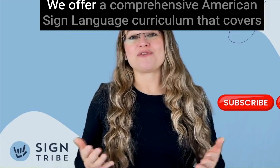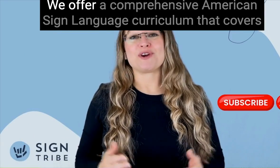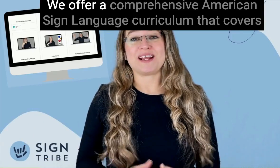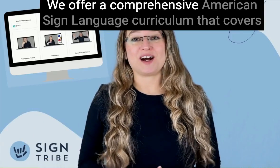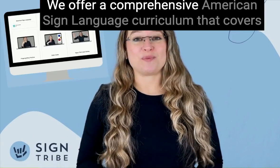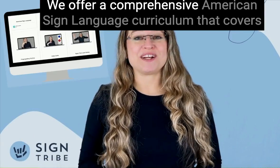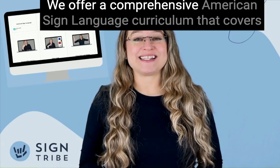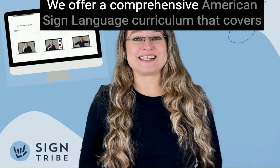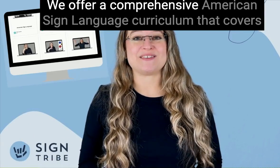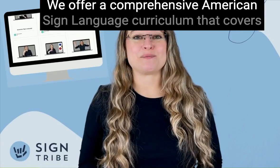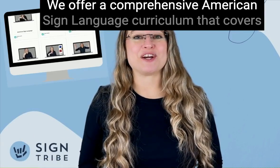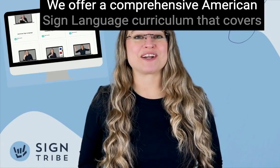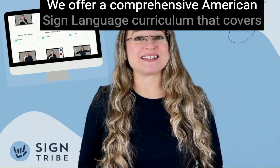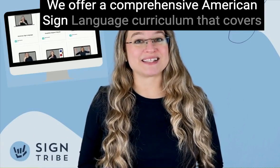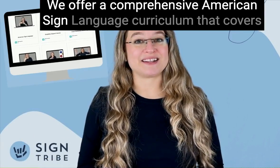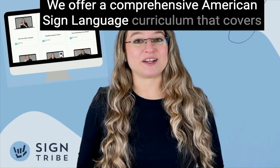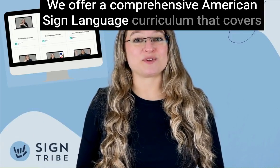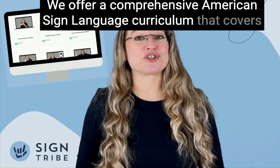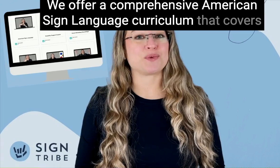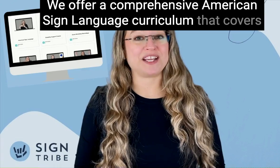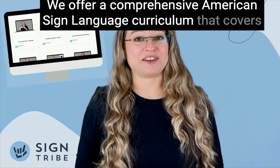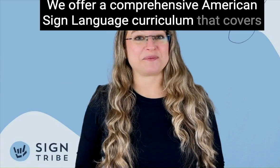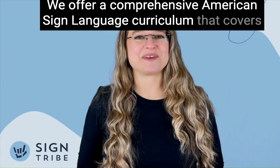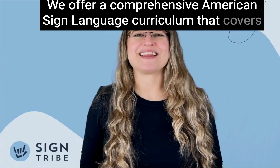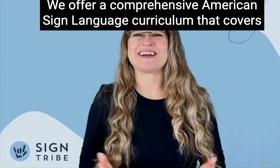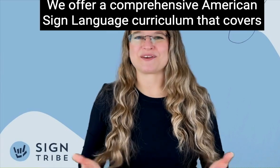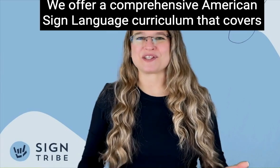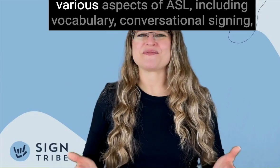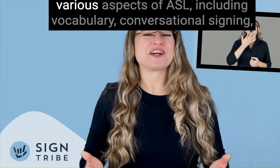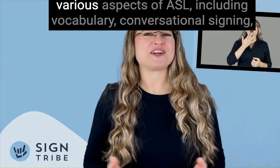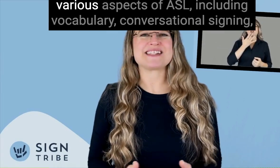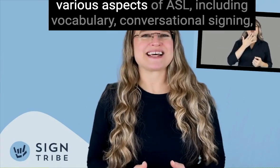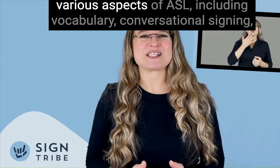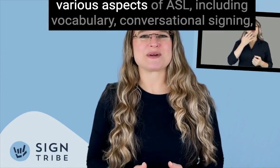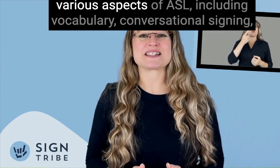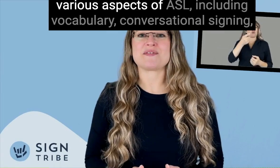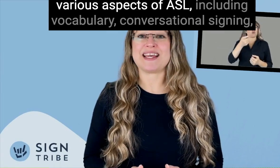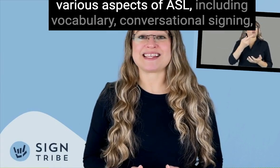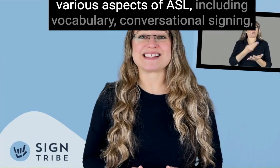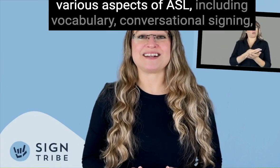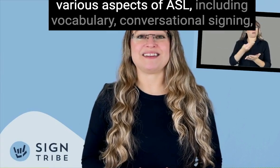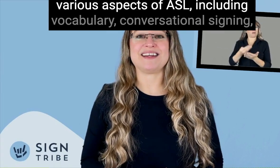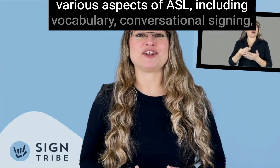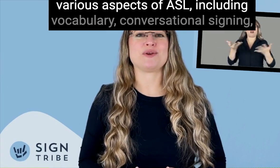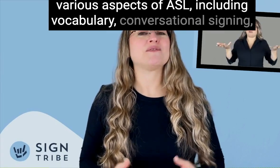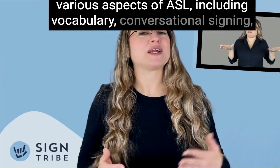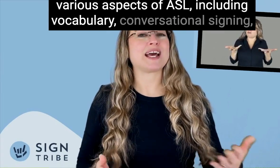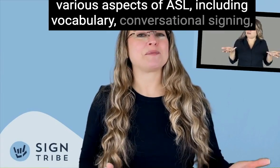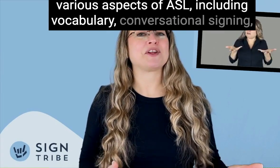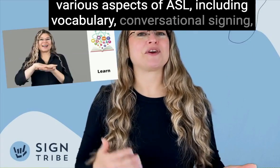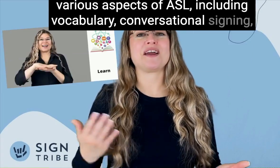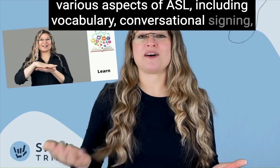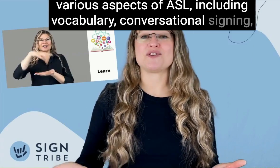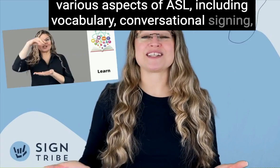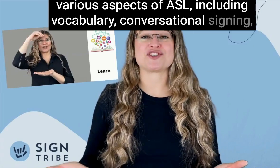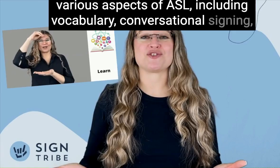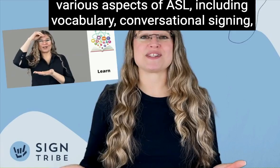a comprehensive American Sign Language curriculum that covers various aspects of ASL, including vocabulary, conversational